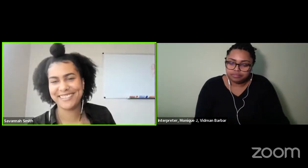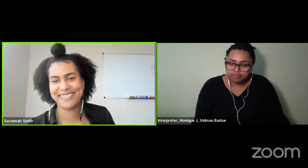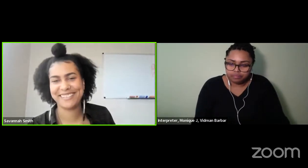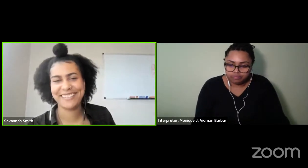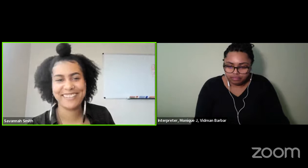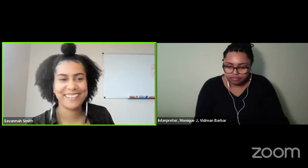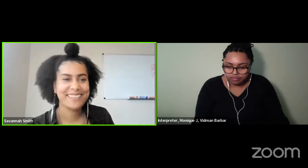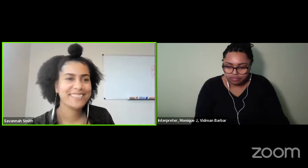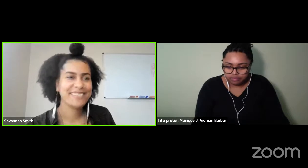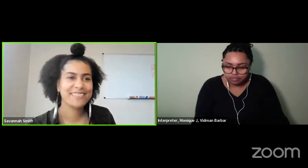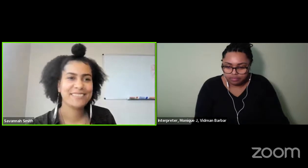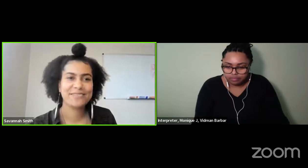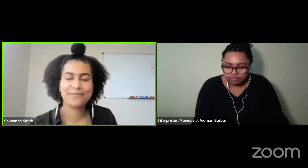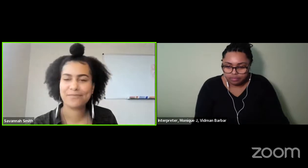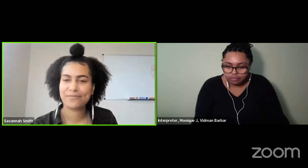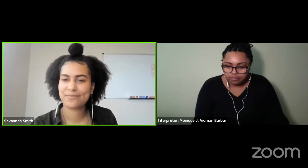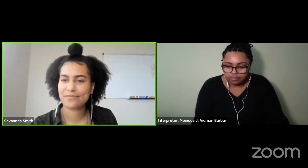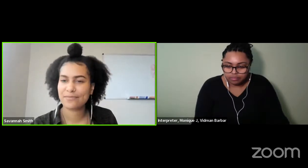Yes.